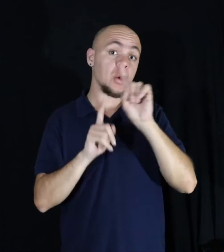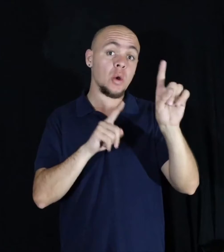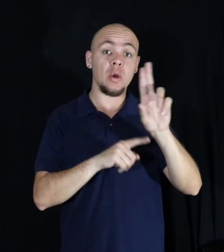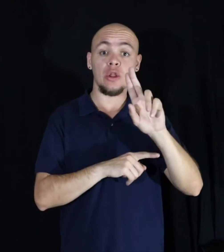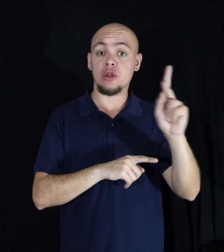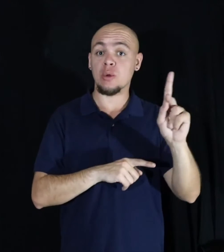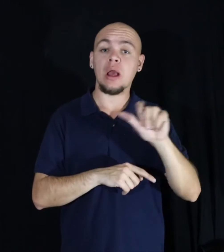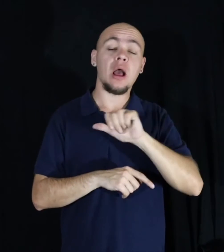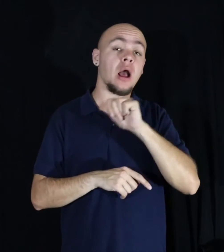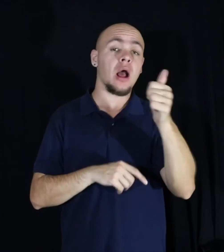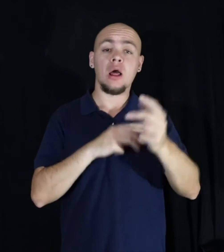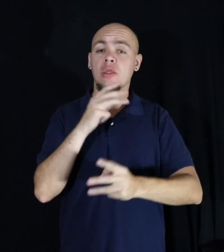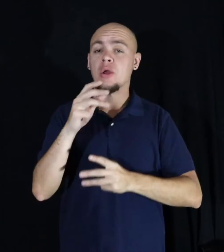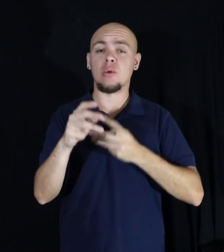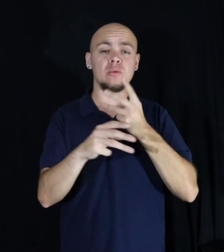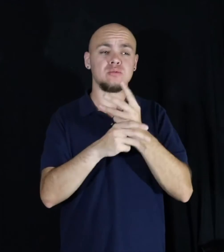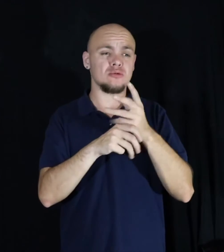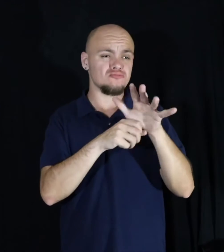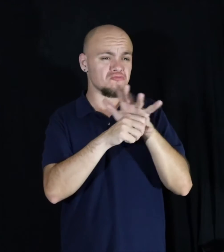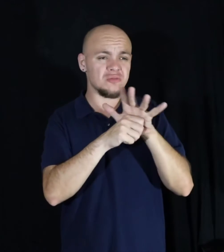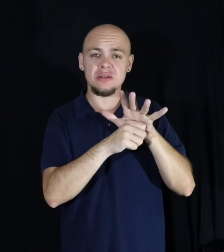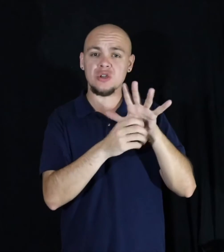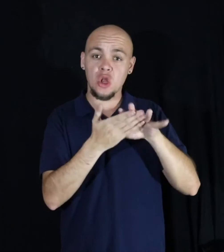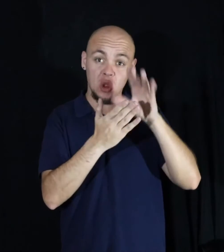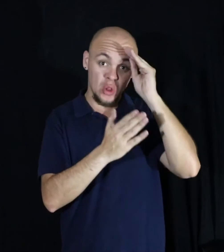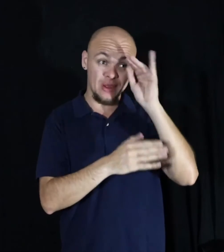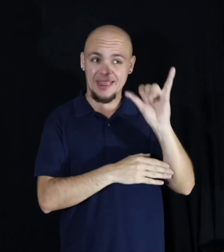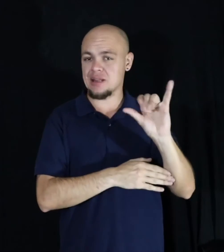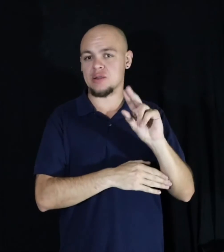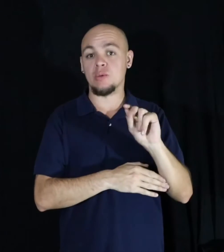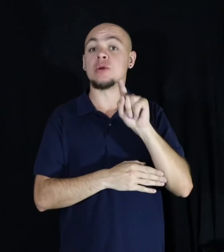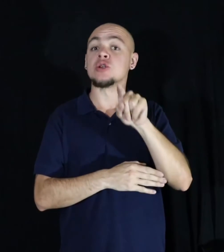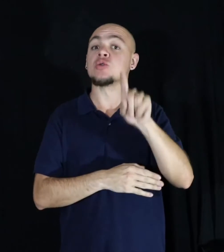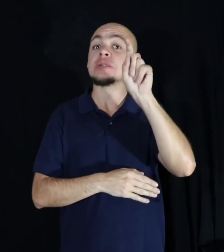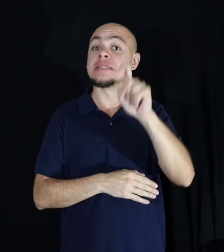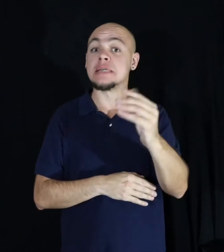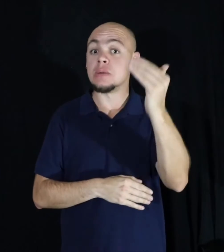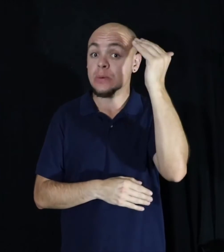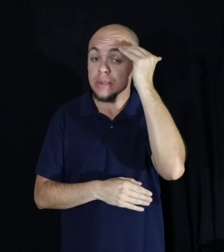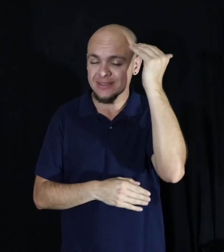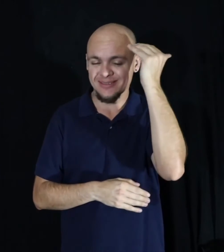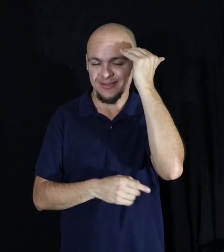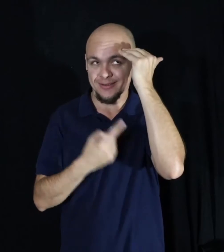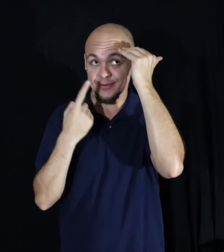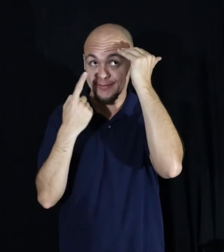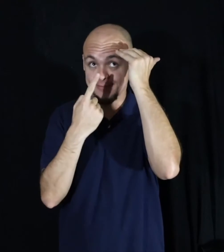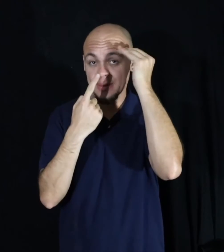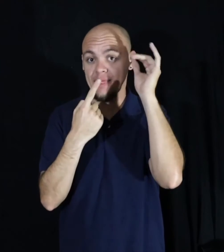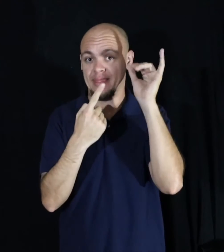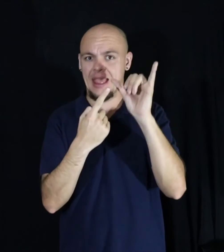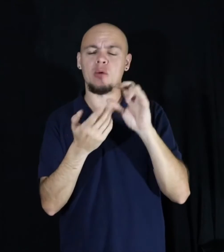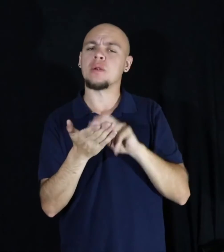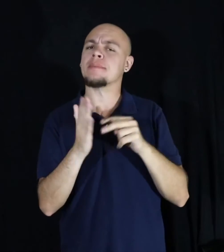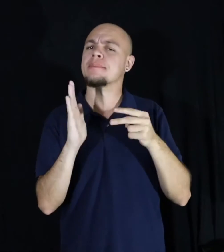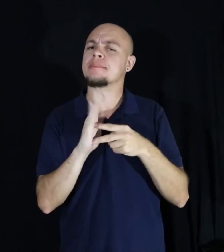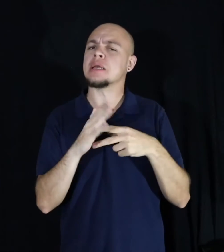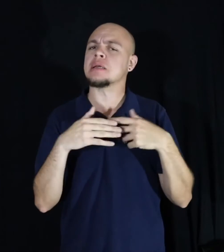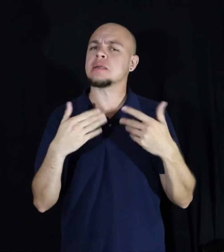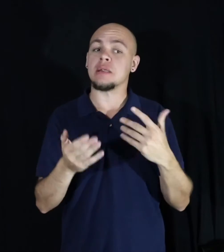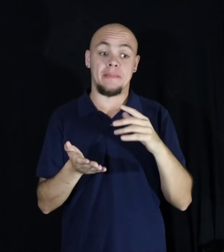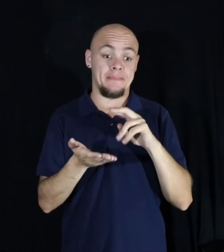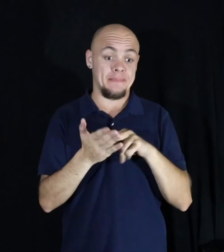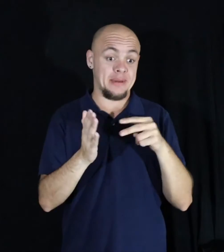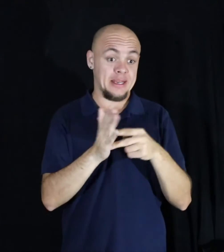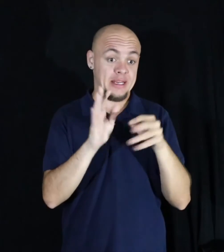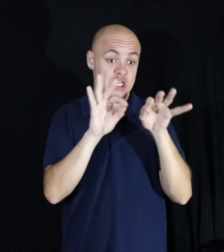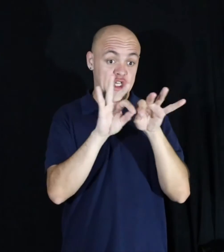anywhere else in the world to learn that. What you need is knowledge. And when I say knowledge, I don't mean a degree